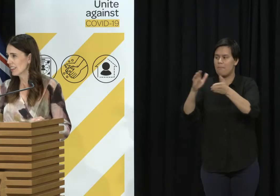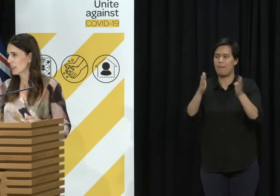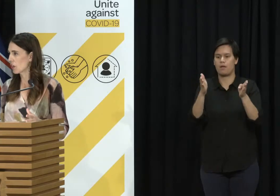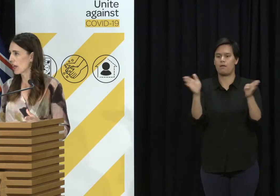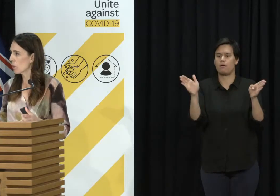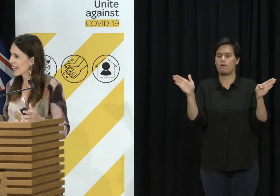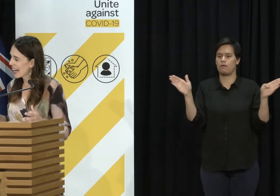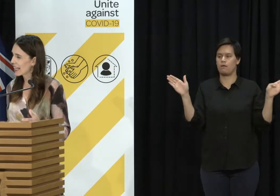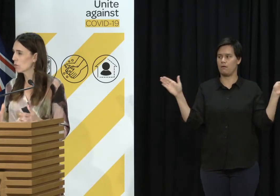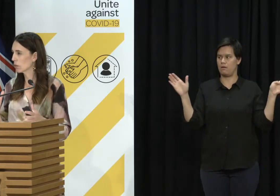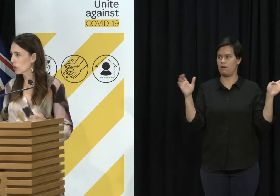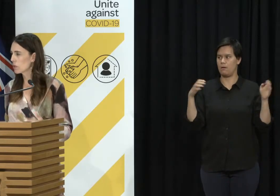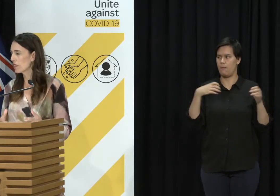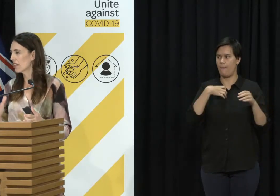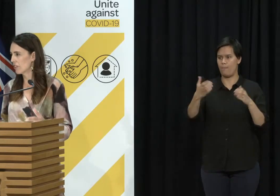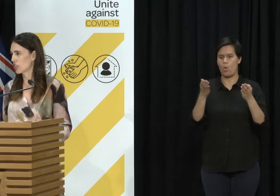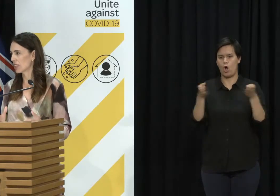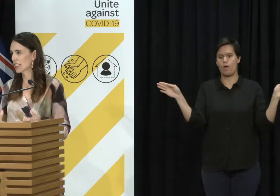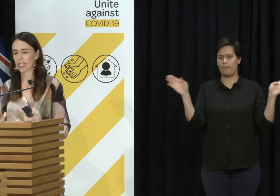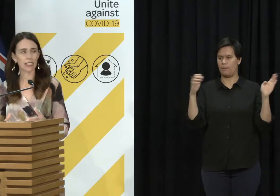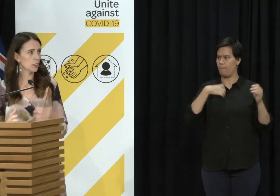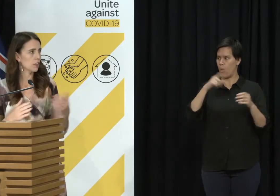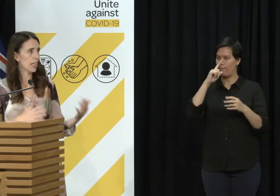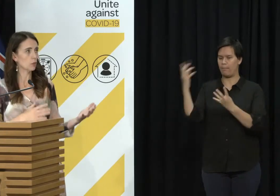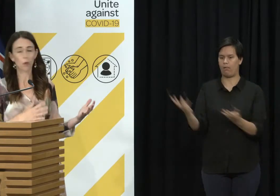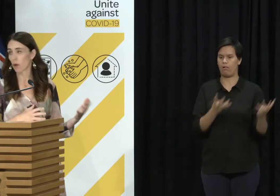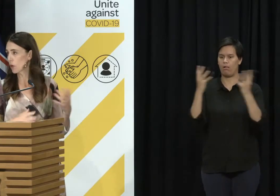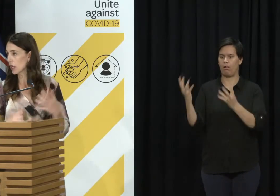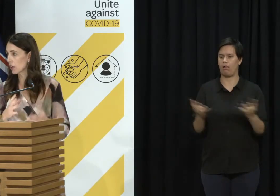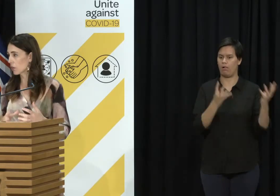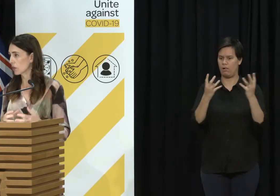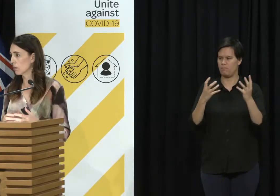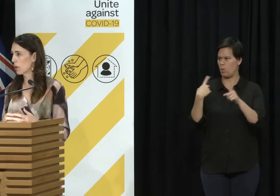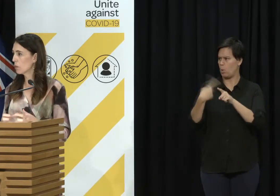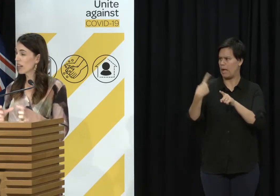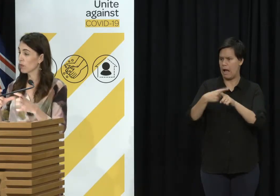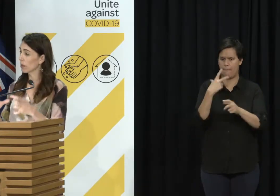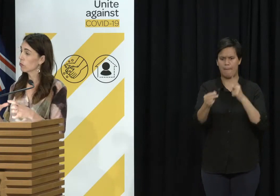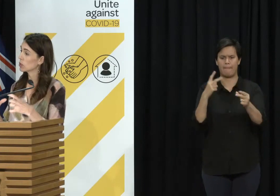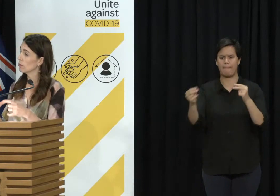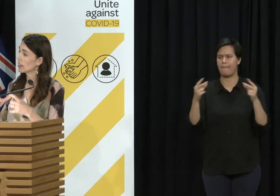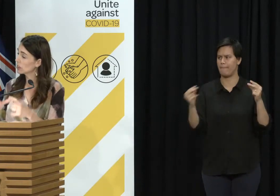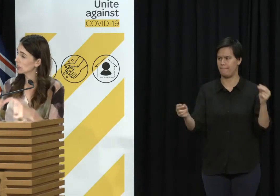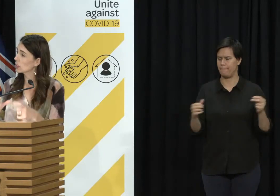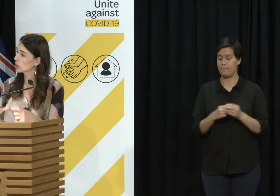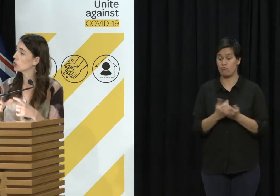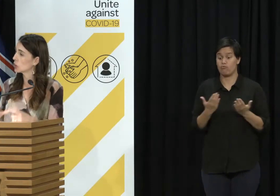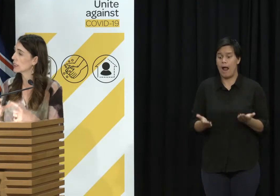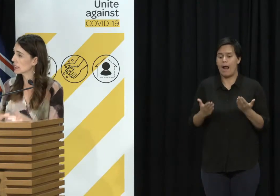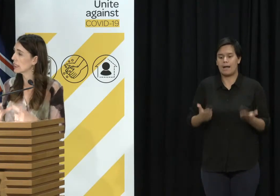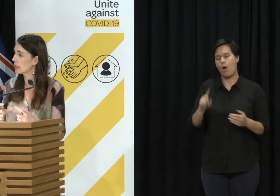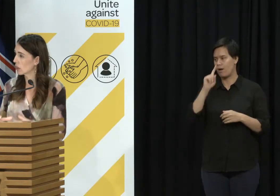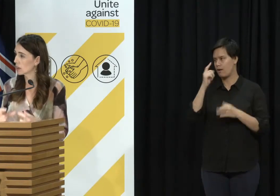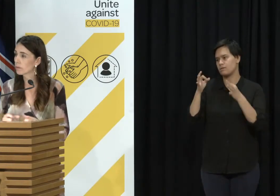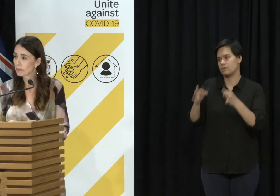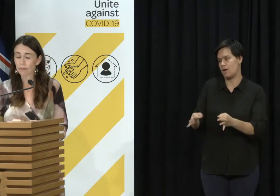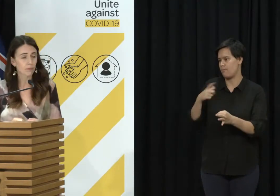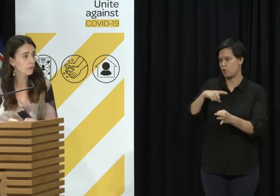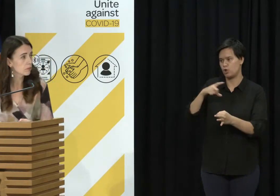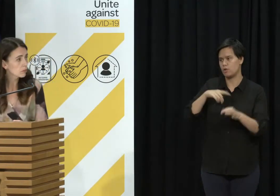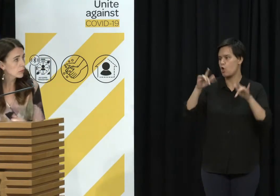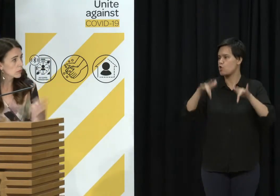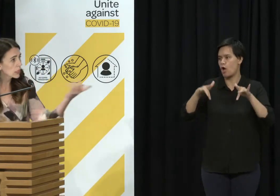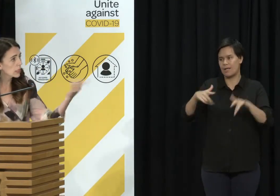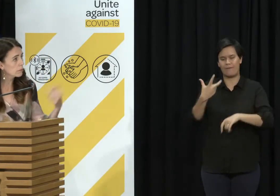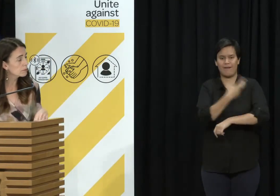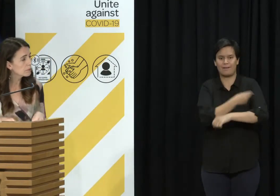criteria so that we can improve the efficiency? And so that's what we're working through at the moment. We haven't been forced to make those decisions just yet, though.